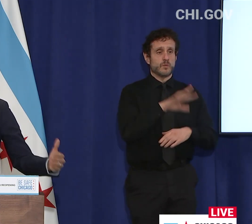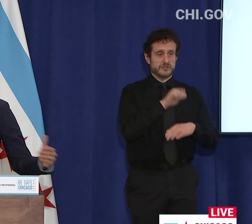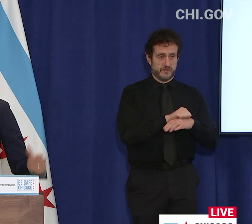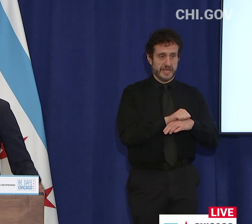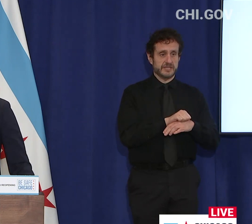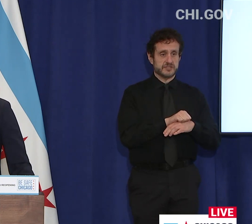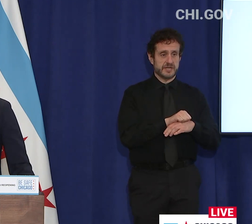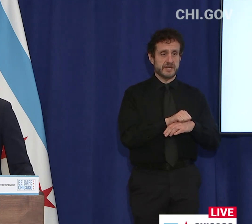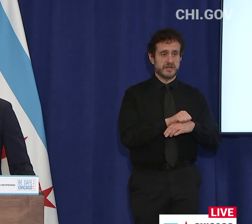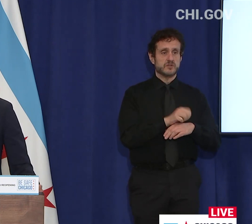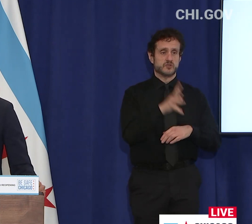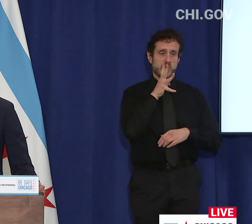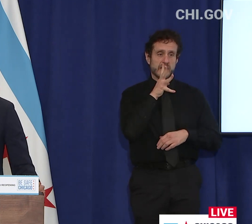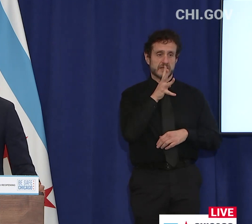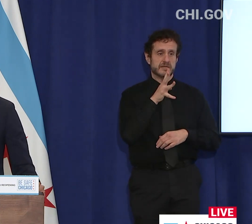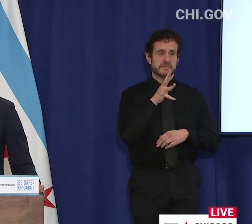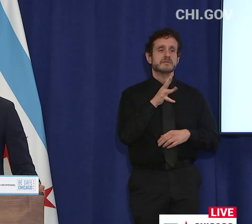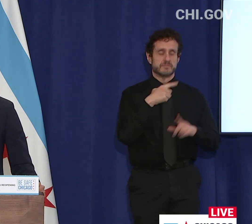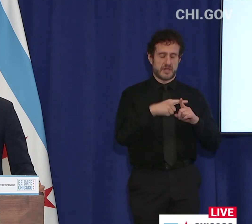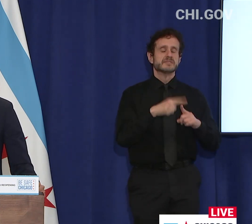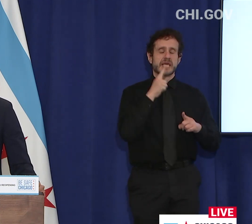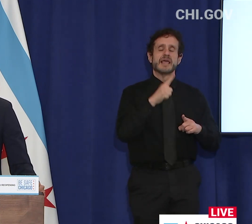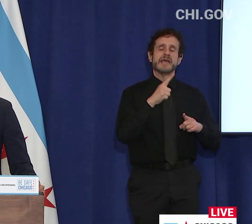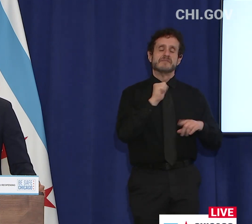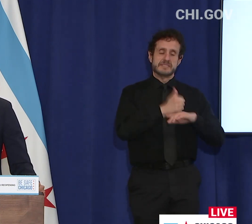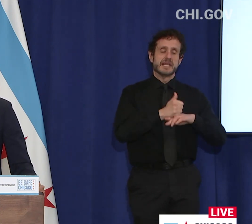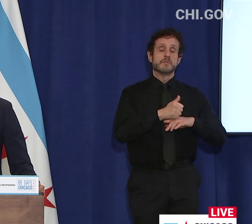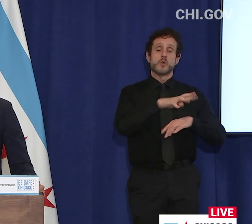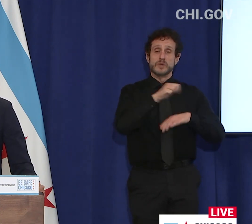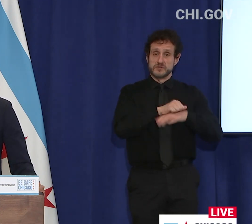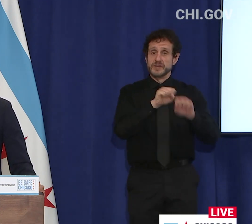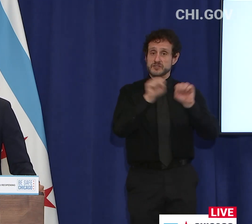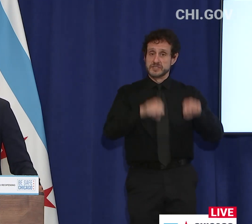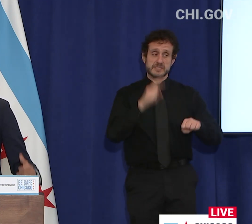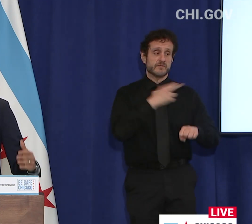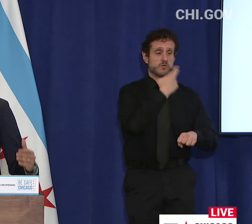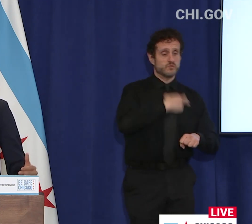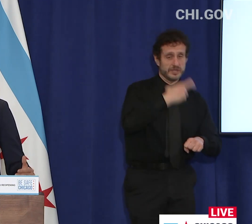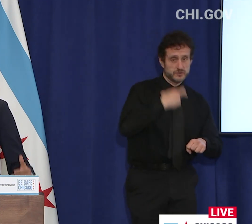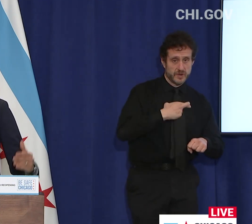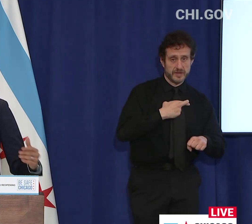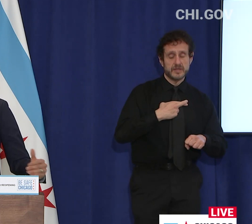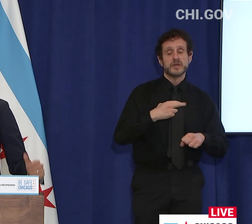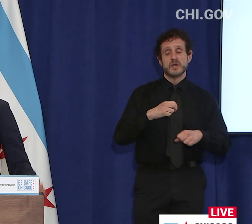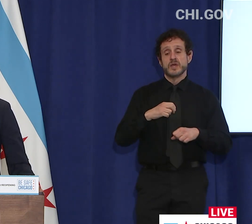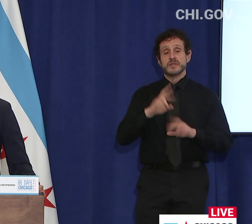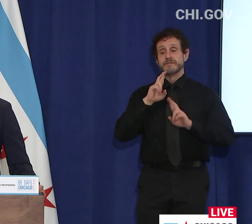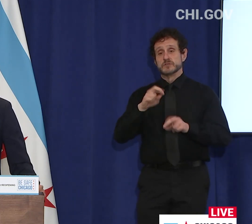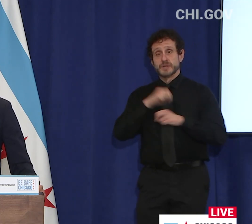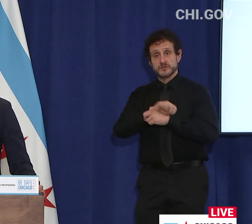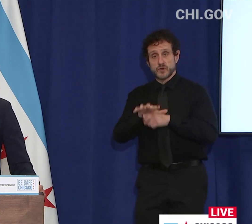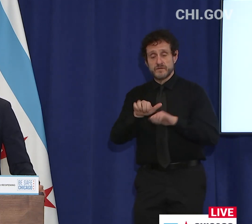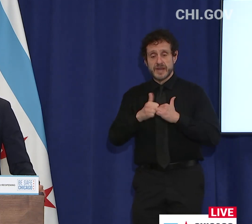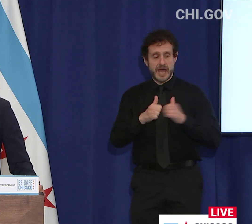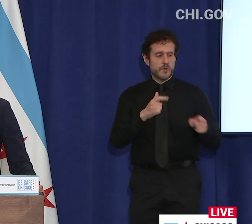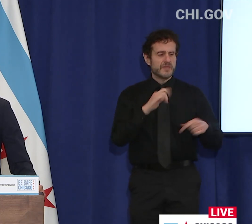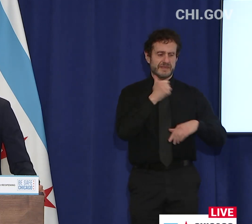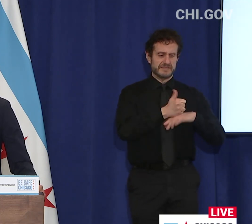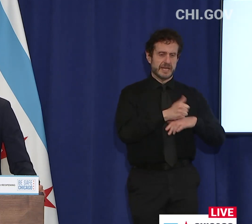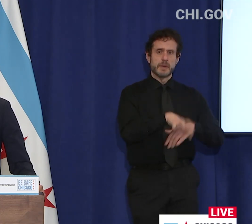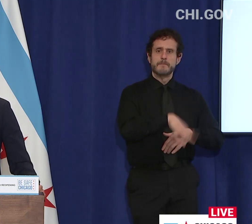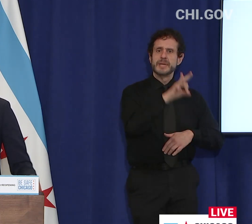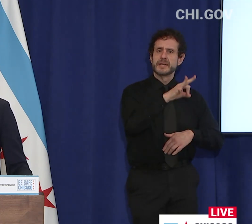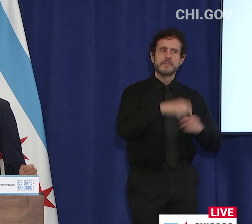tickets and tables at fine dining restaurants. In response to COVID, Talk built a delivery and pickup product in 6